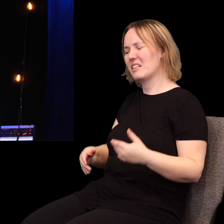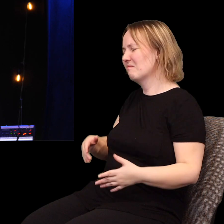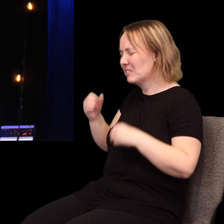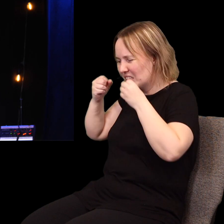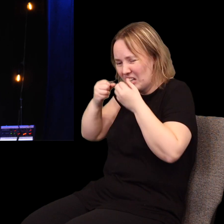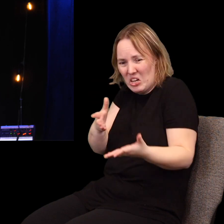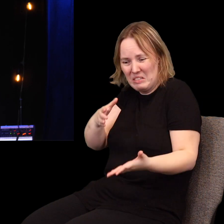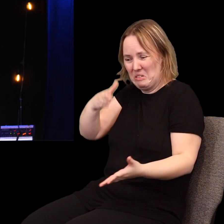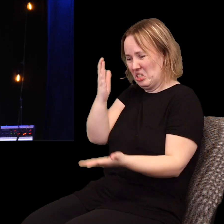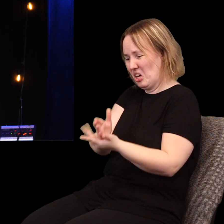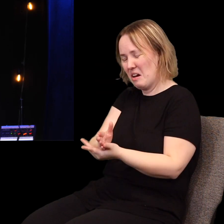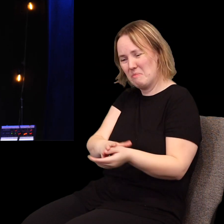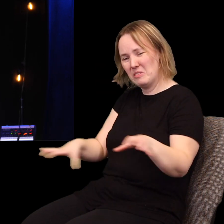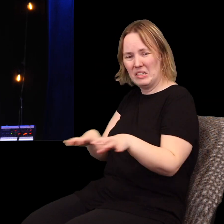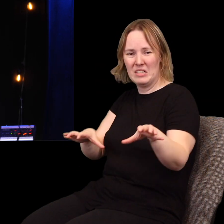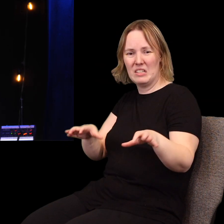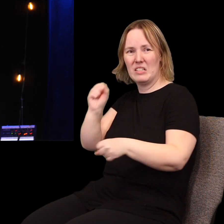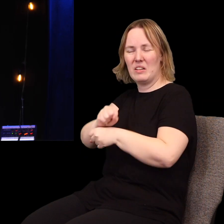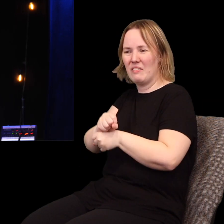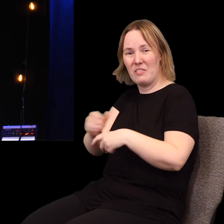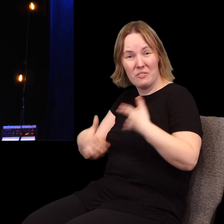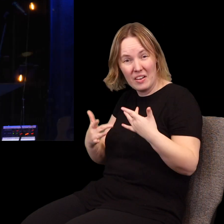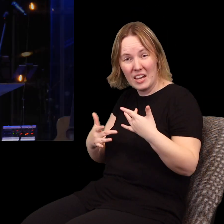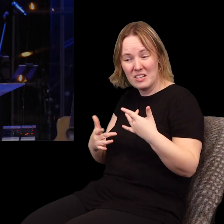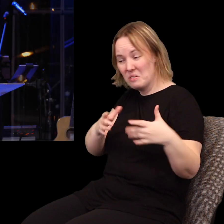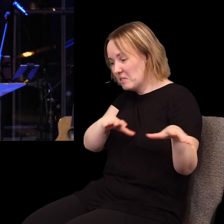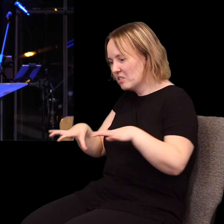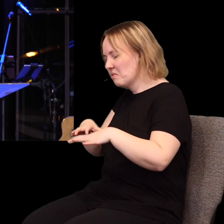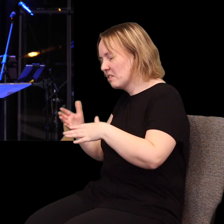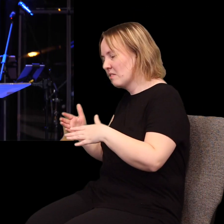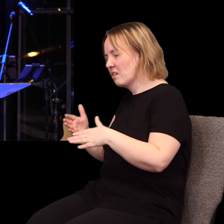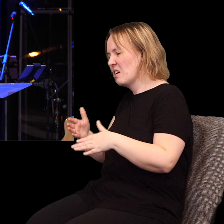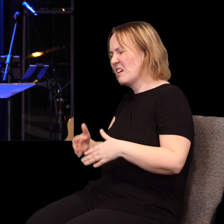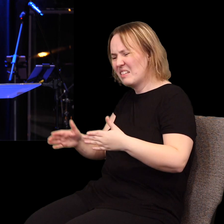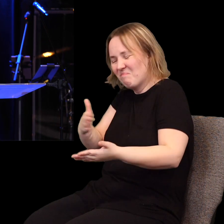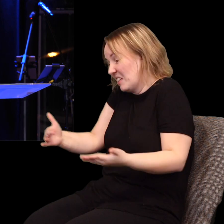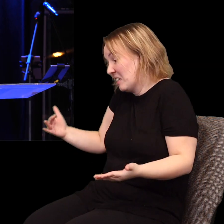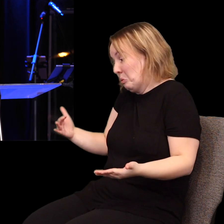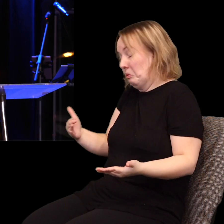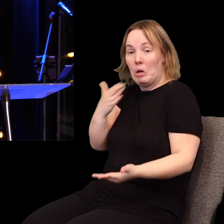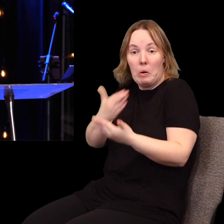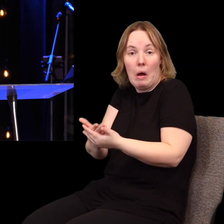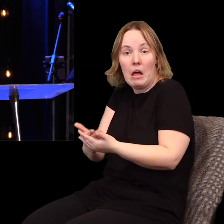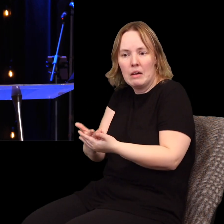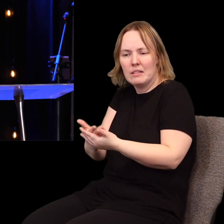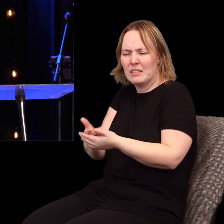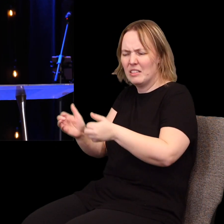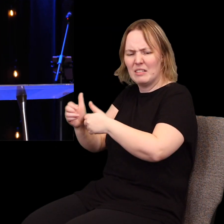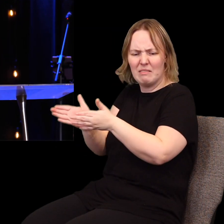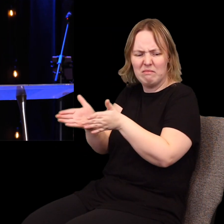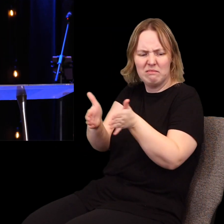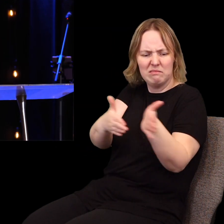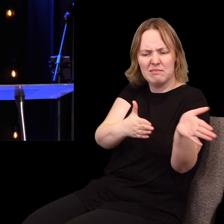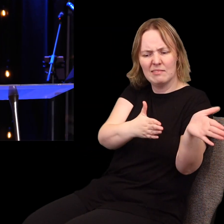caused him to stop doing his work. It's become a mountain. You ever feel that way? Like you were doing something, tracking a certain way, things were going well, and then you just kind of got